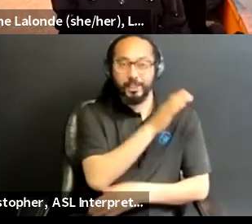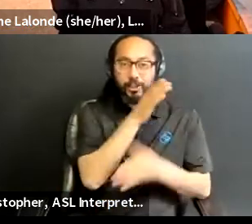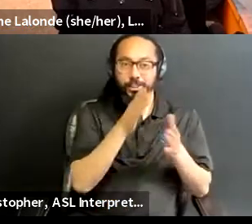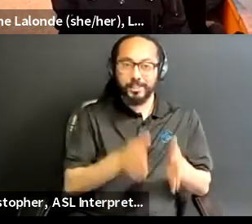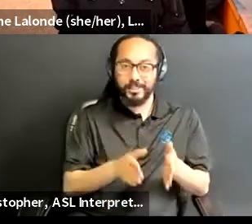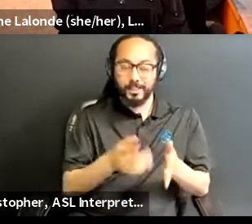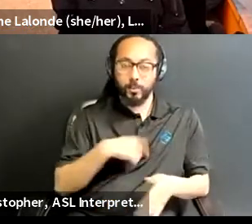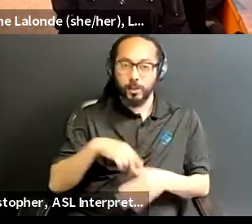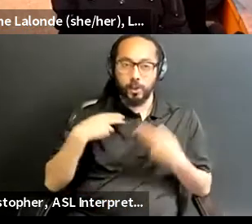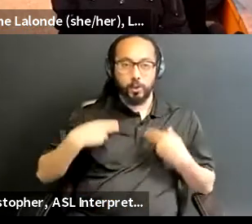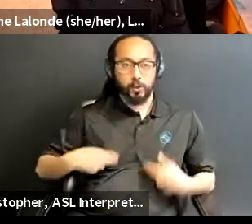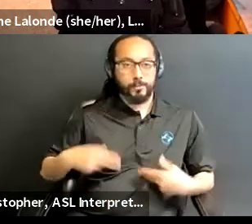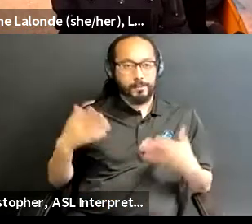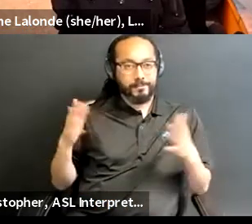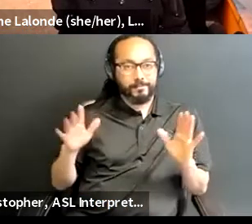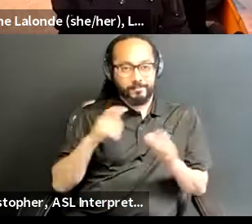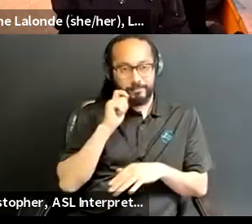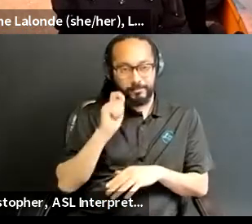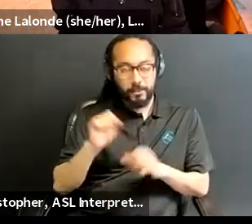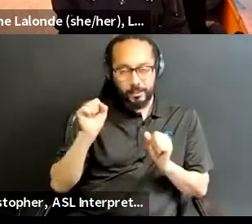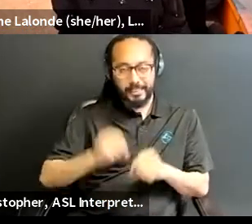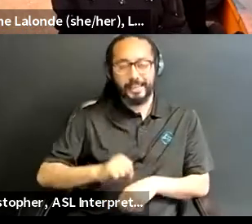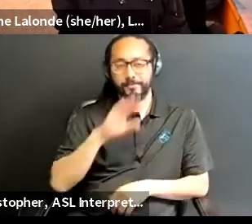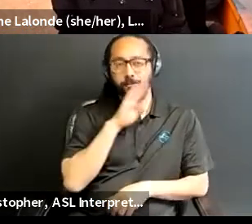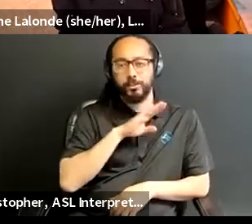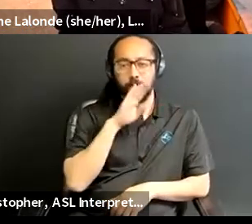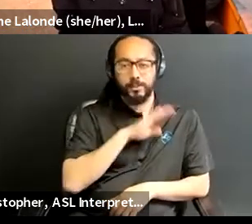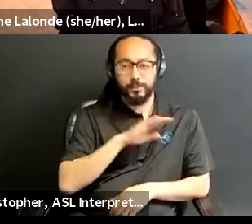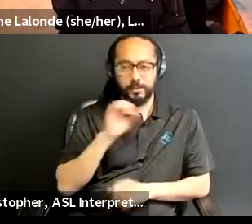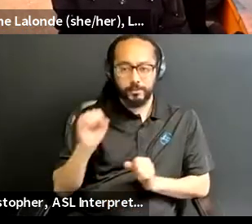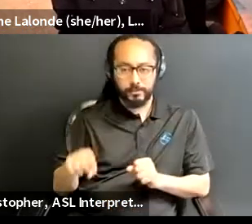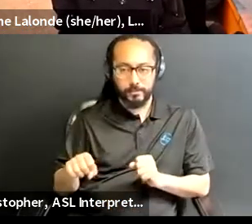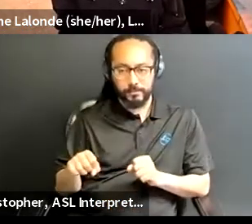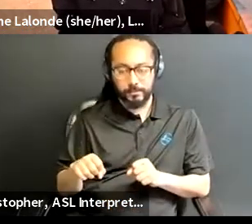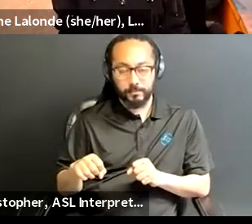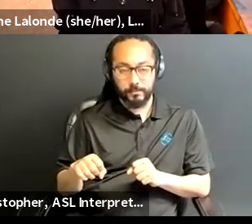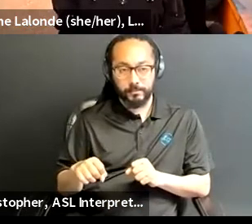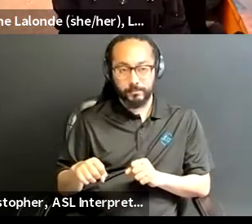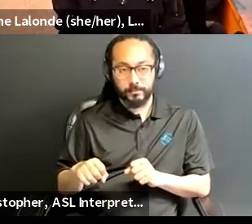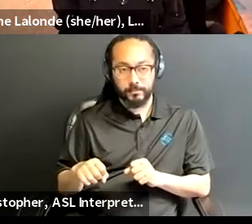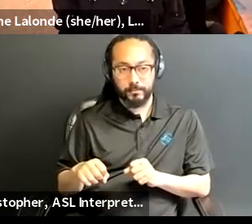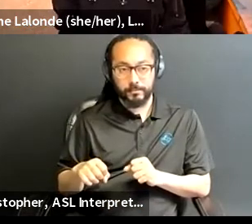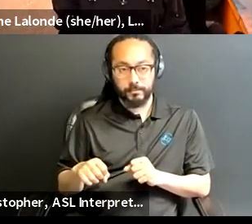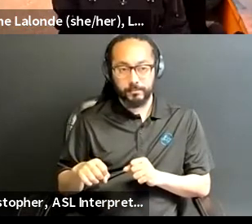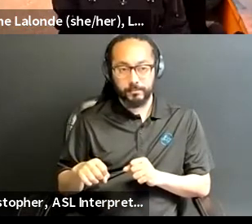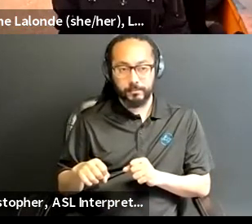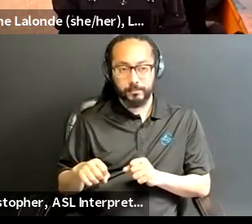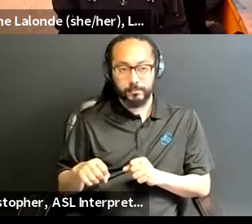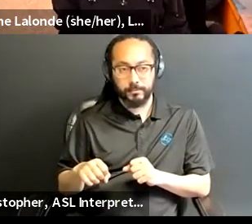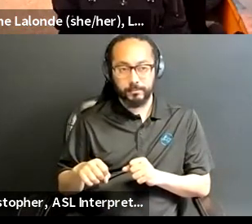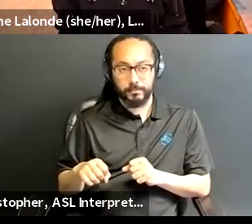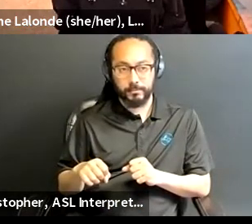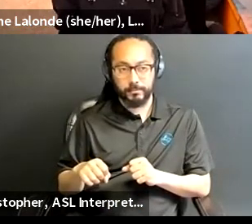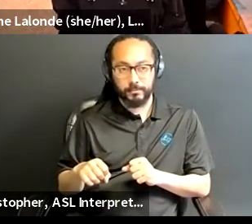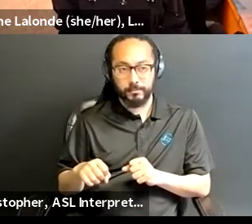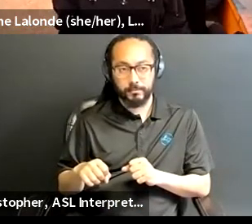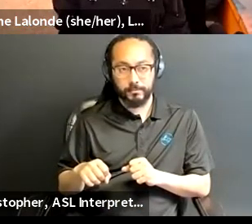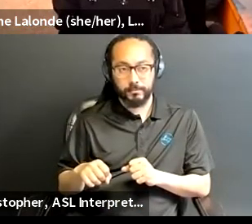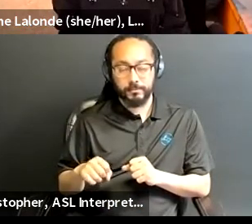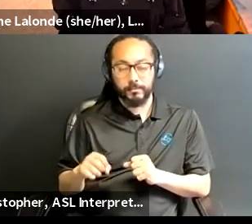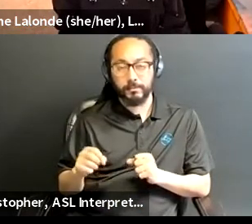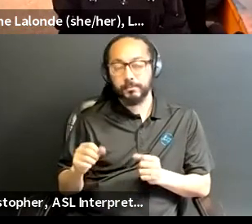those moments of frustration, in which case then you can, you know, debrief with